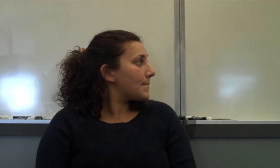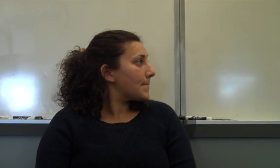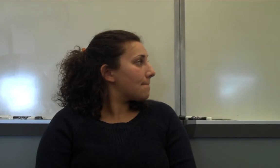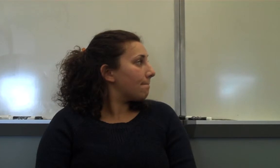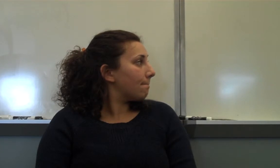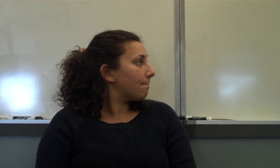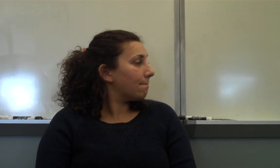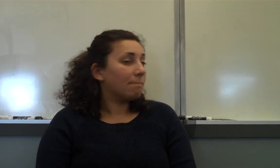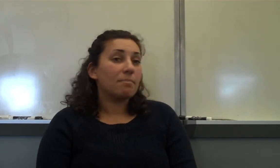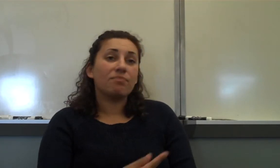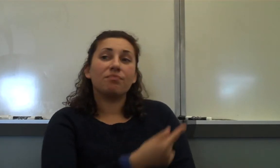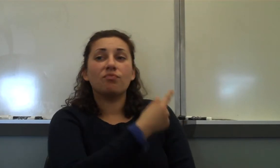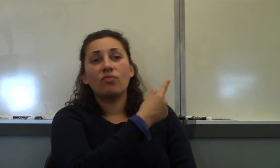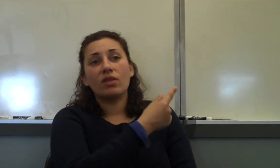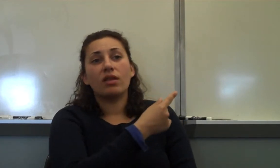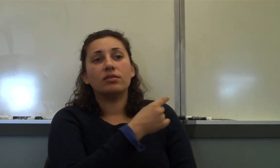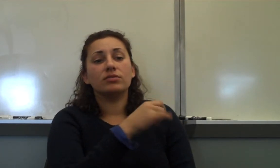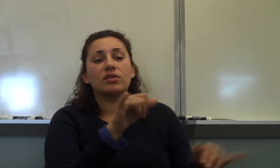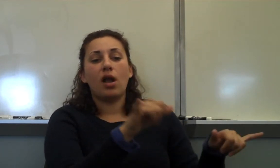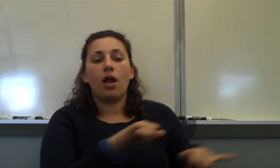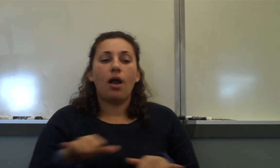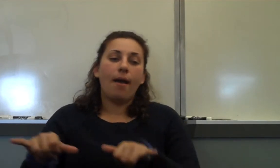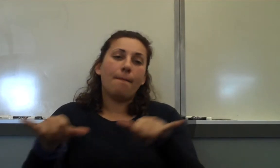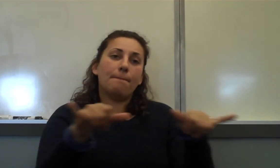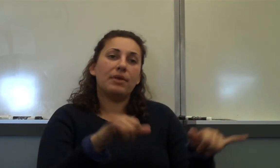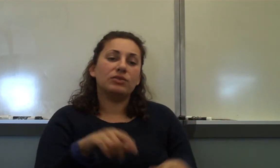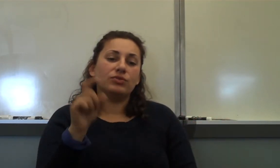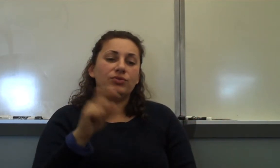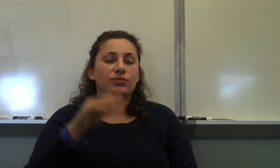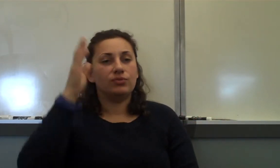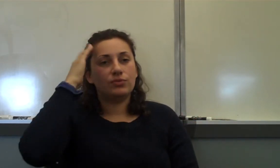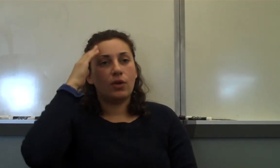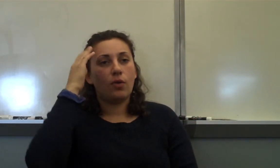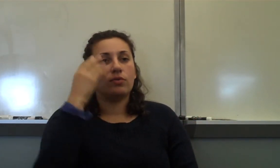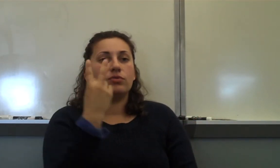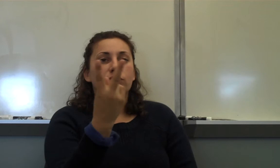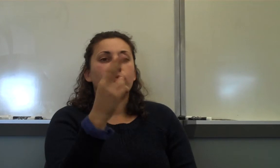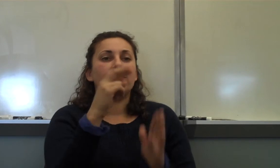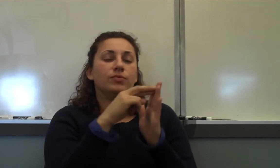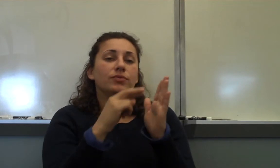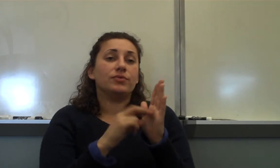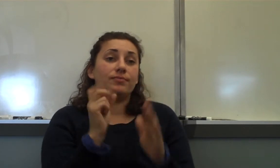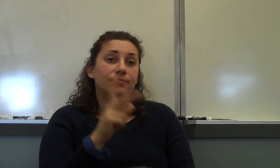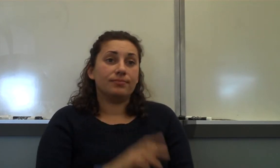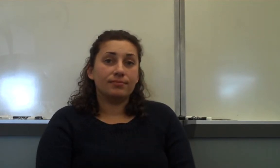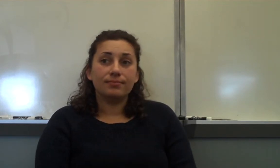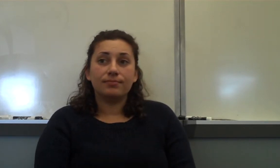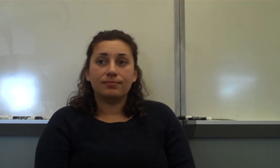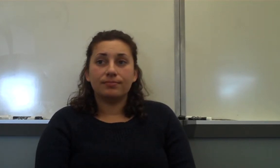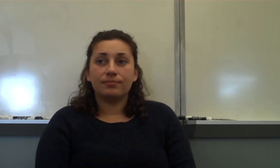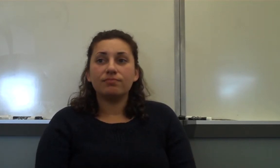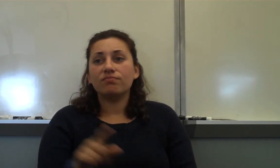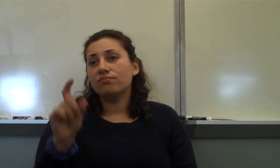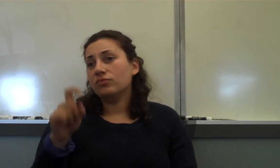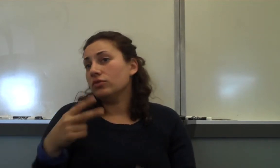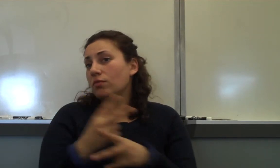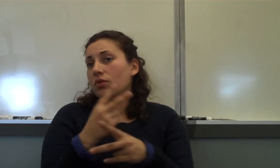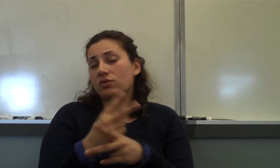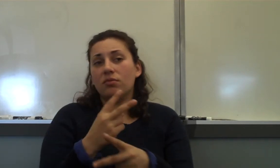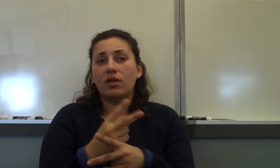Those are common enough that we should know those two rules. So you ought to be able to multiply things that have powers of